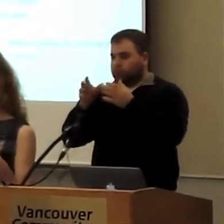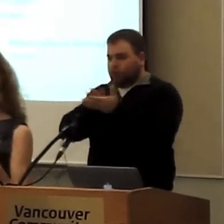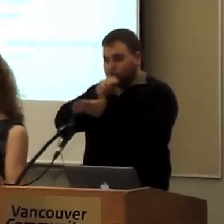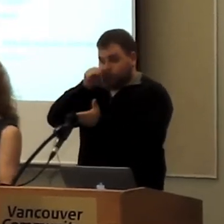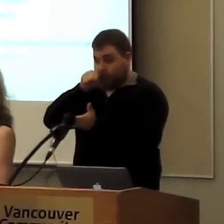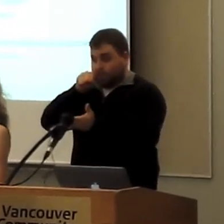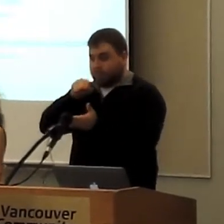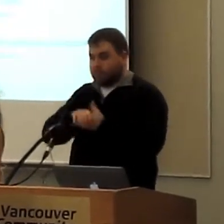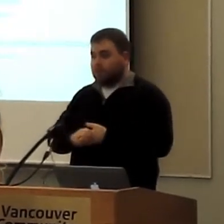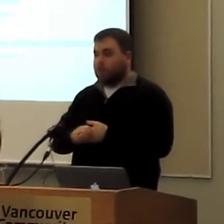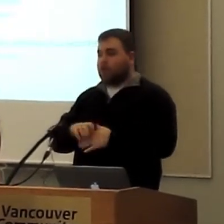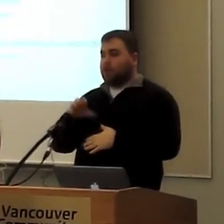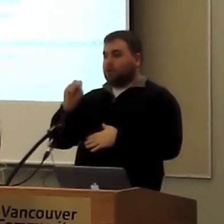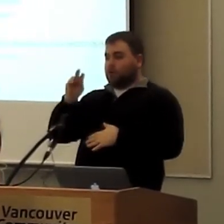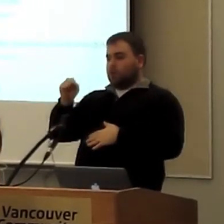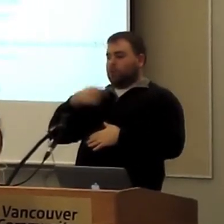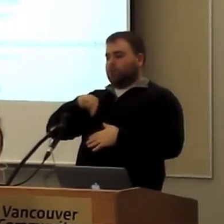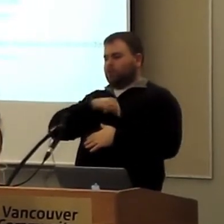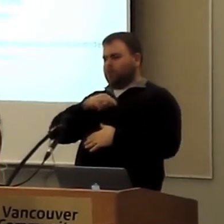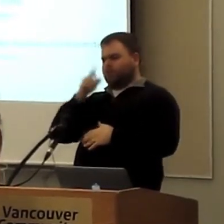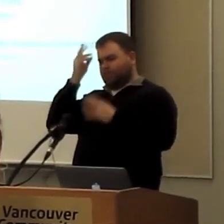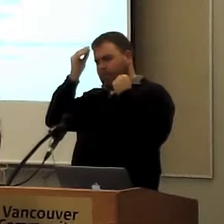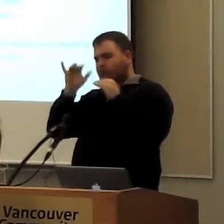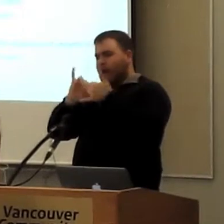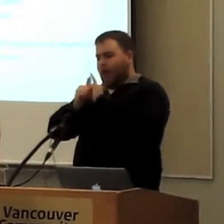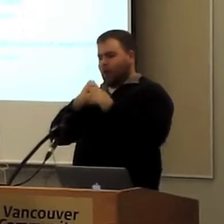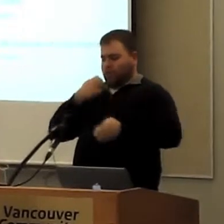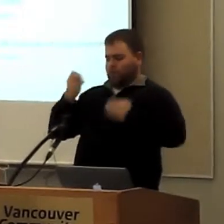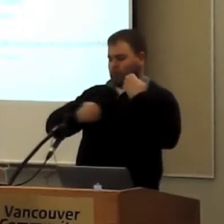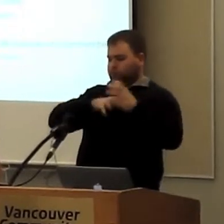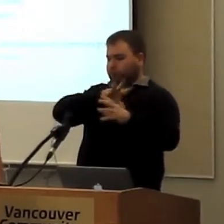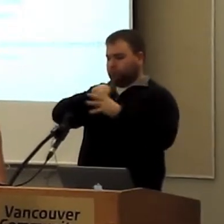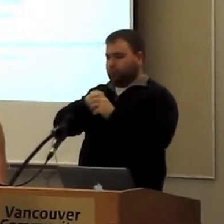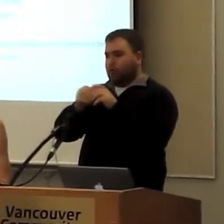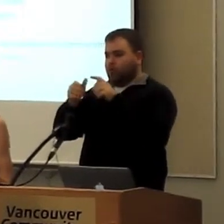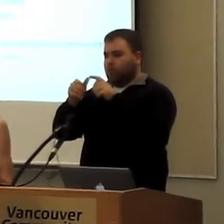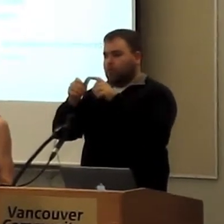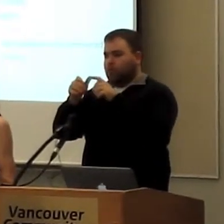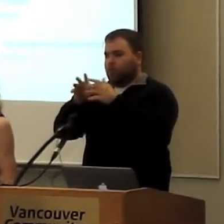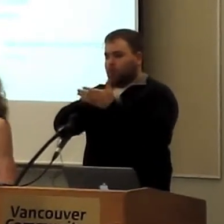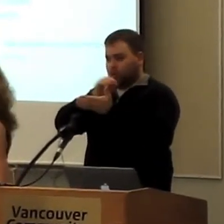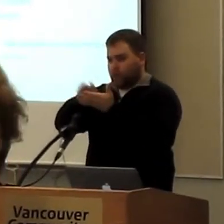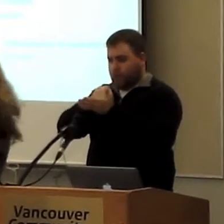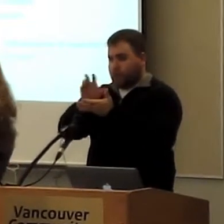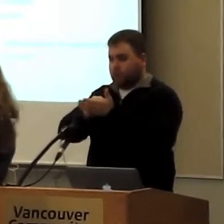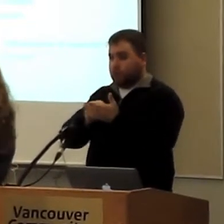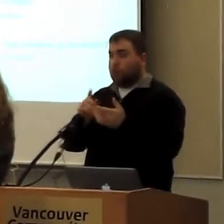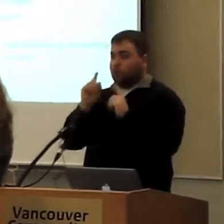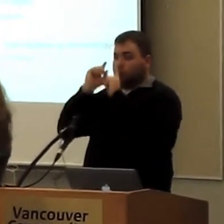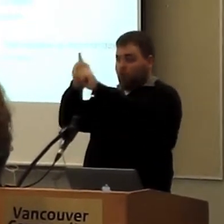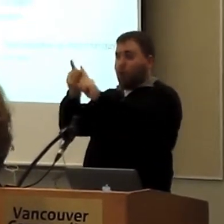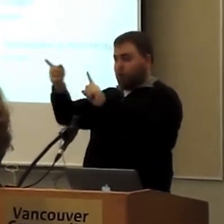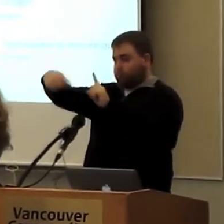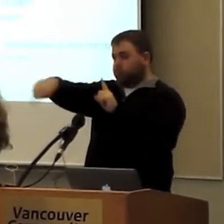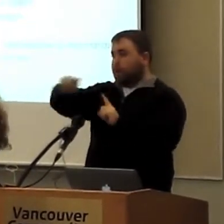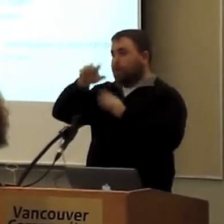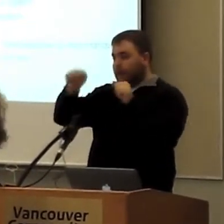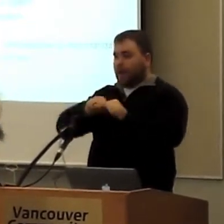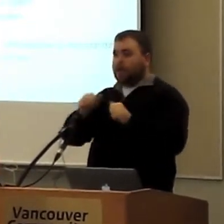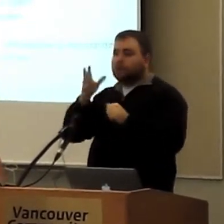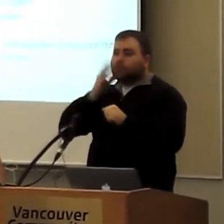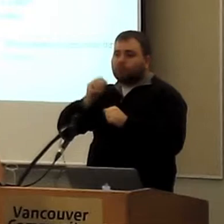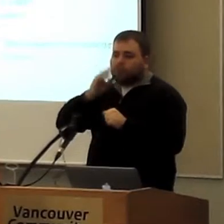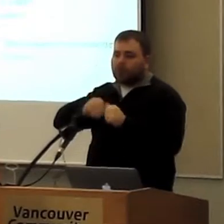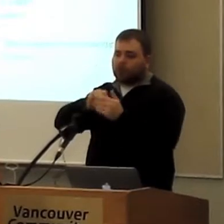today are ways of tapping into that emotional engagement. These are the ways we can, in fact, engage our students as perfinkers.